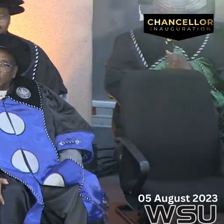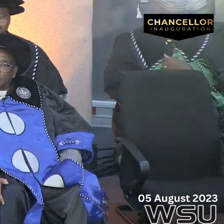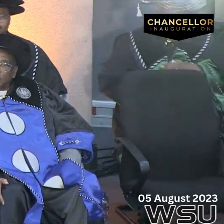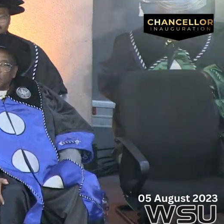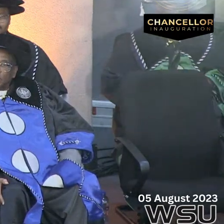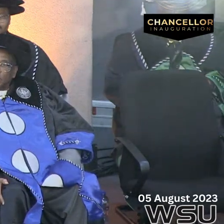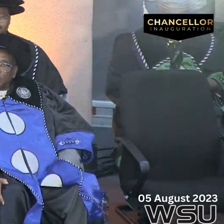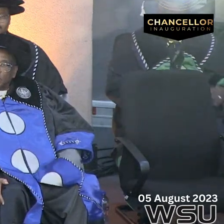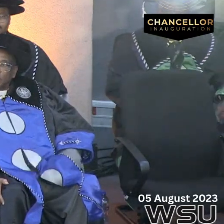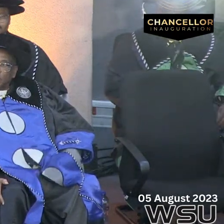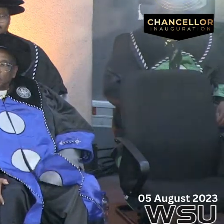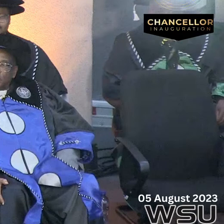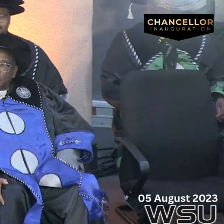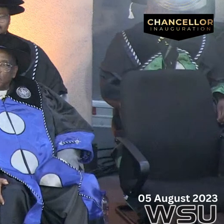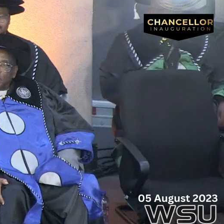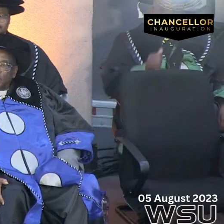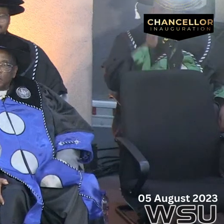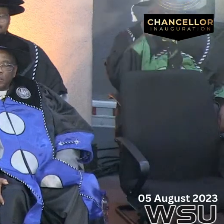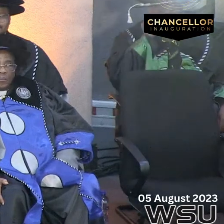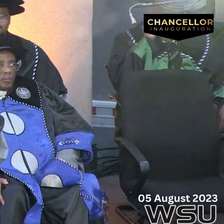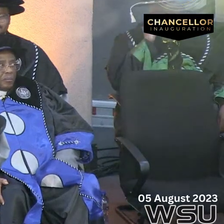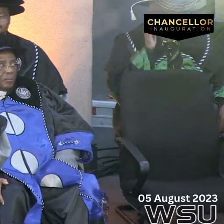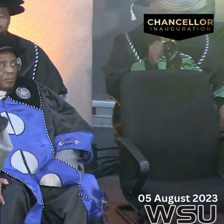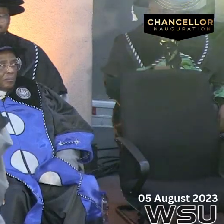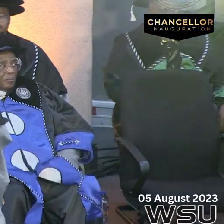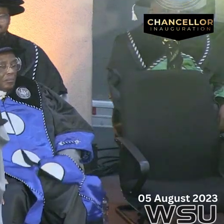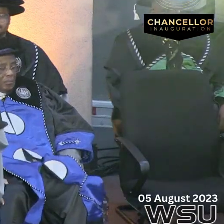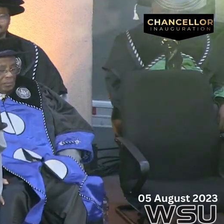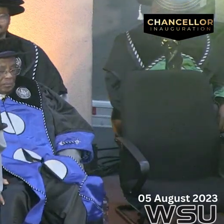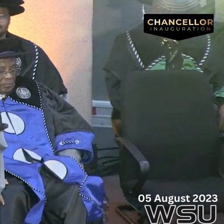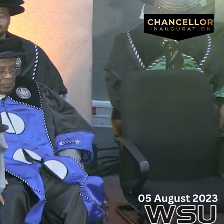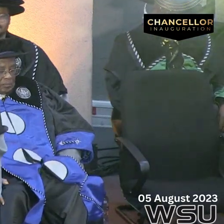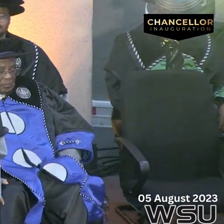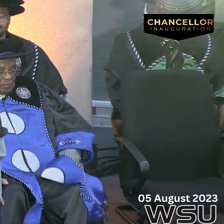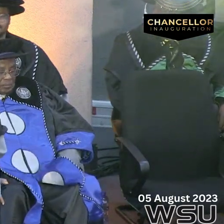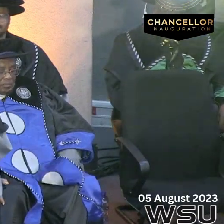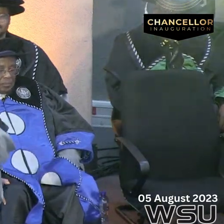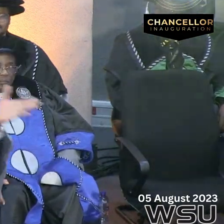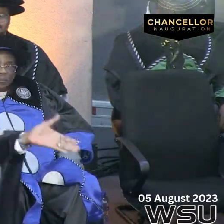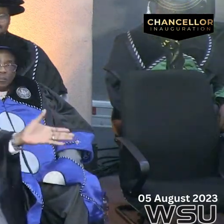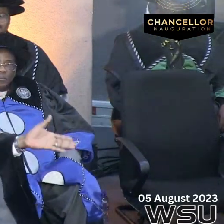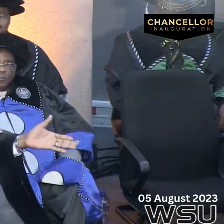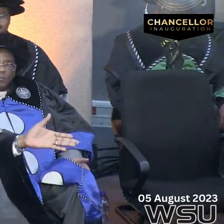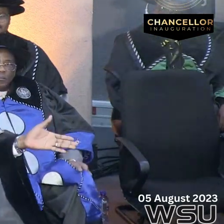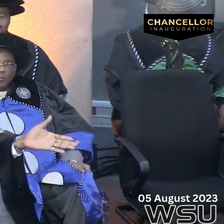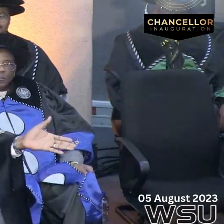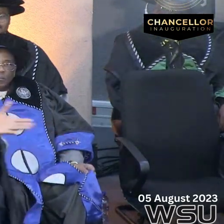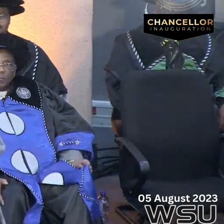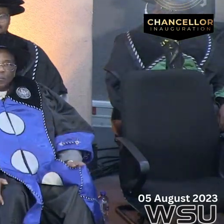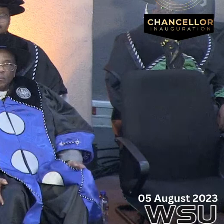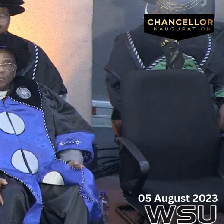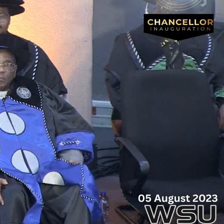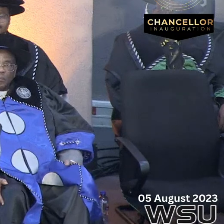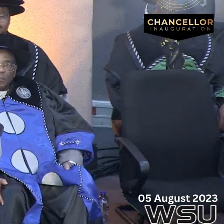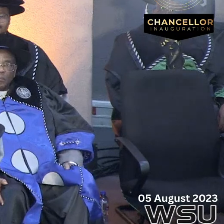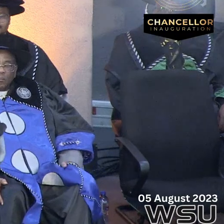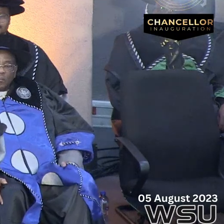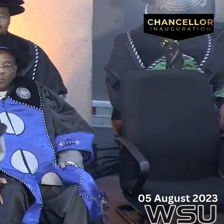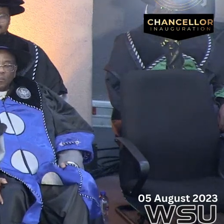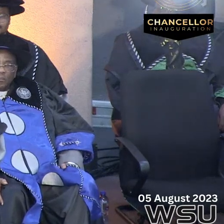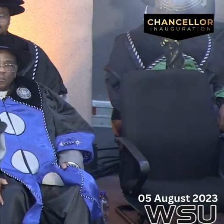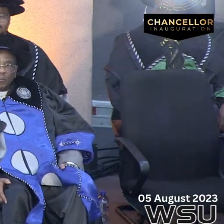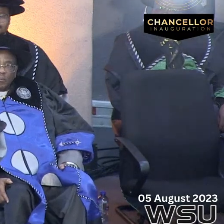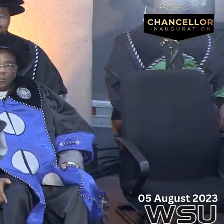to be able to do that. Because I problem esiyenzayo ndiyafuna uyithetha le nto apha esikangalaleni